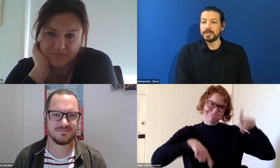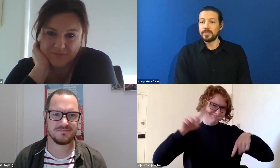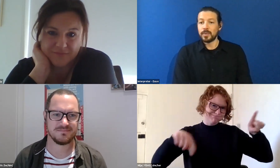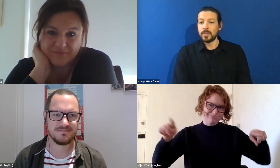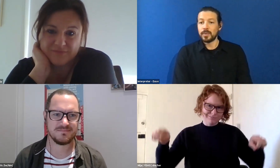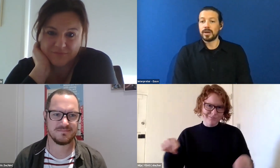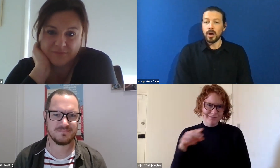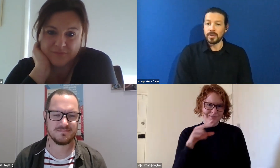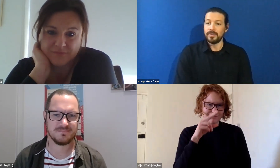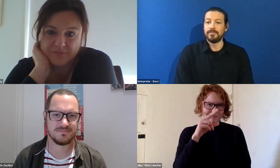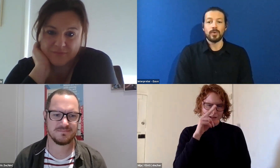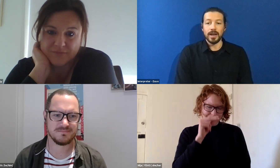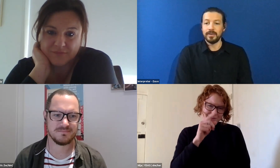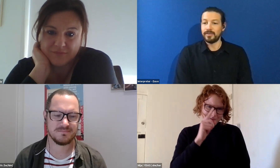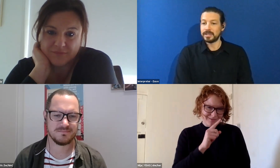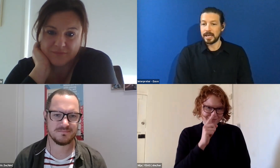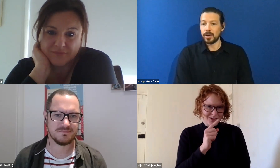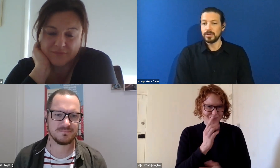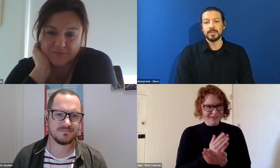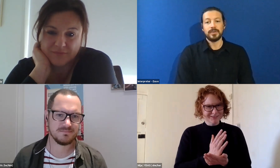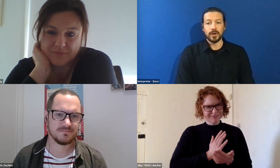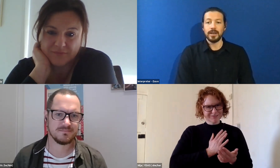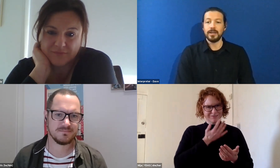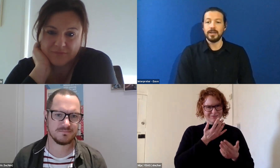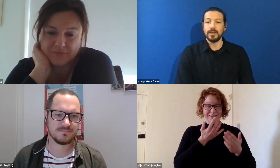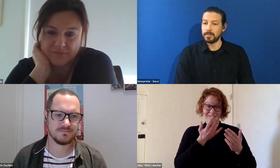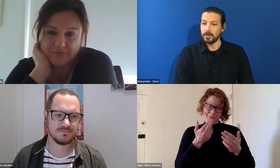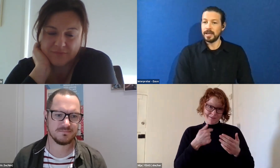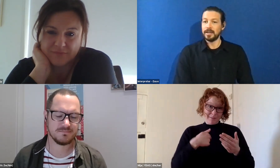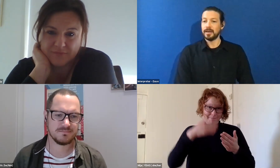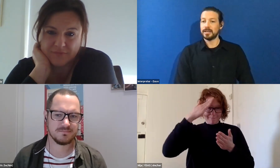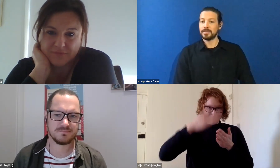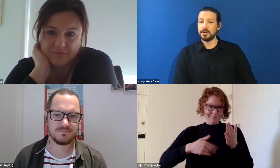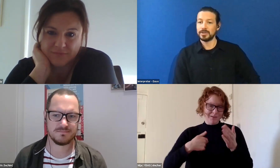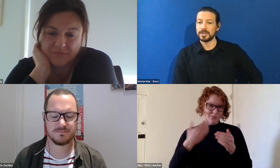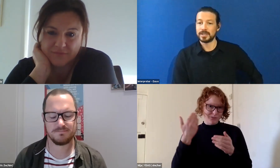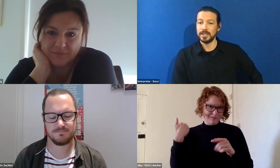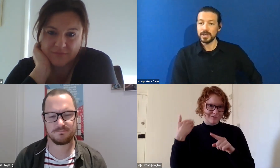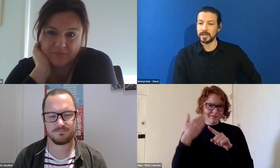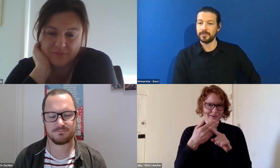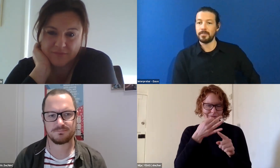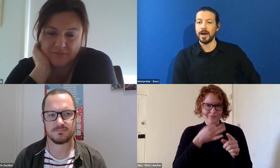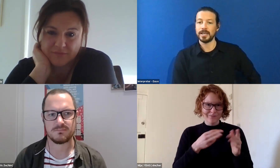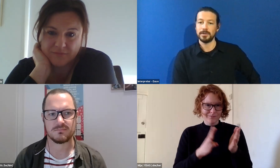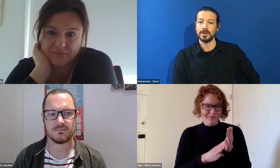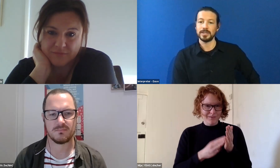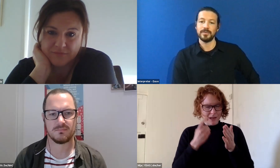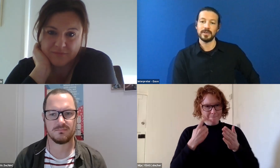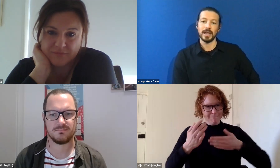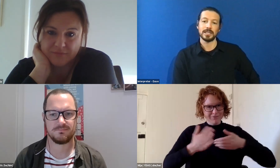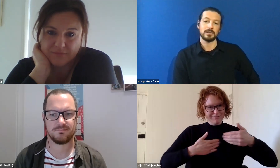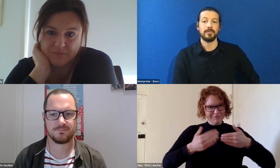Disability Advocacy Service, and we're working a lot with a variety of different stakeholders and a variety of young people. And I suppose it's interesting from